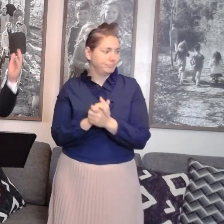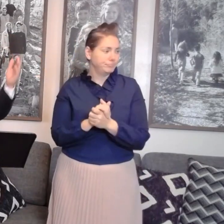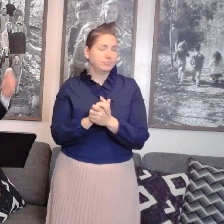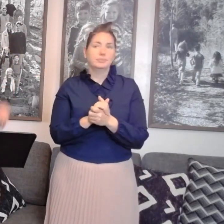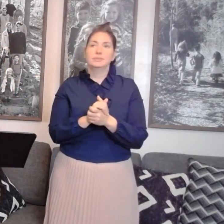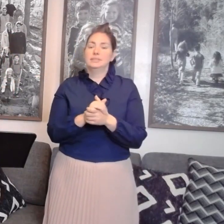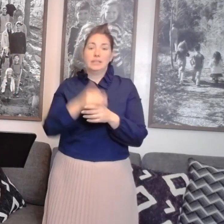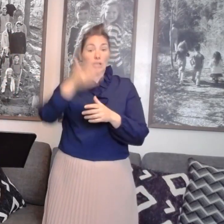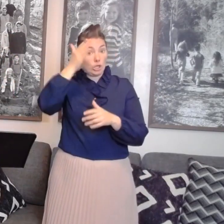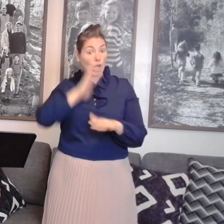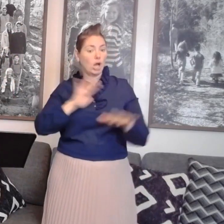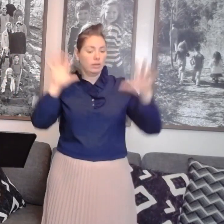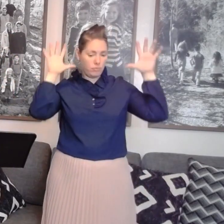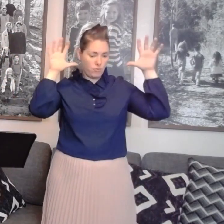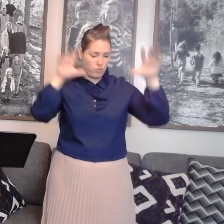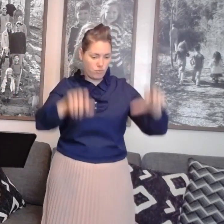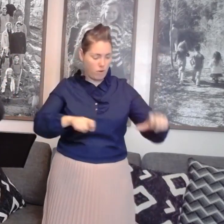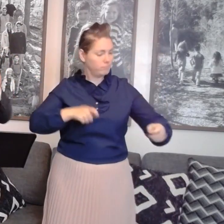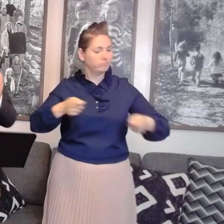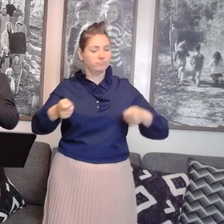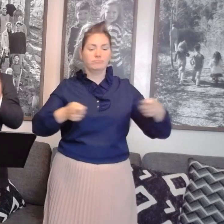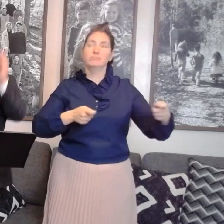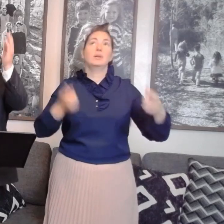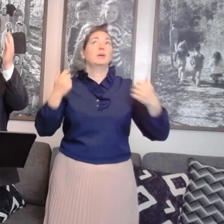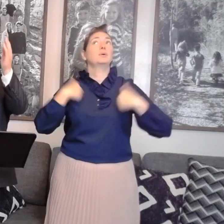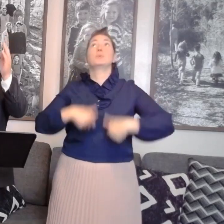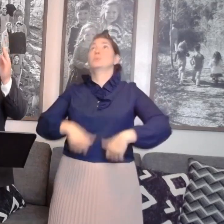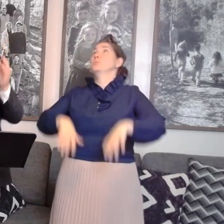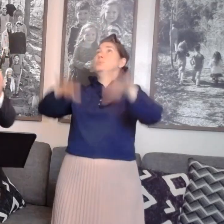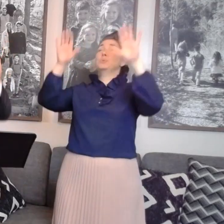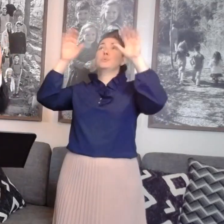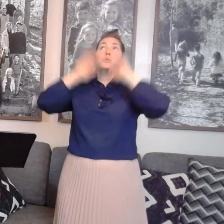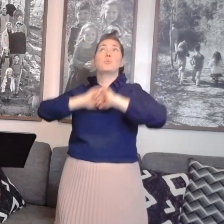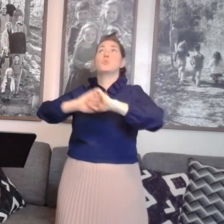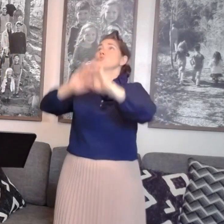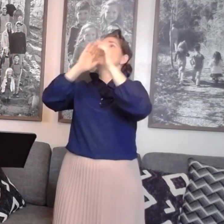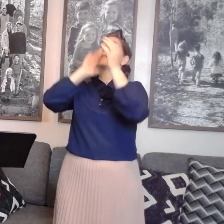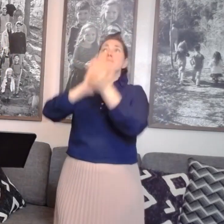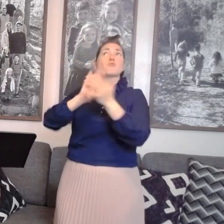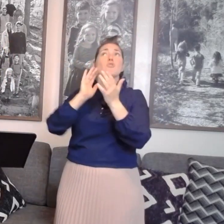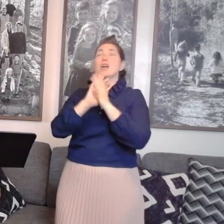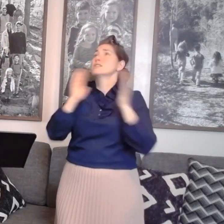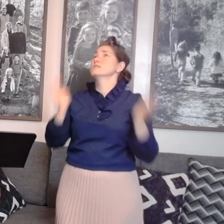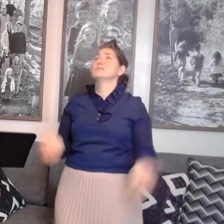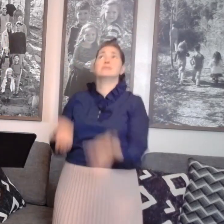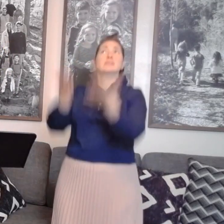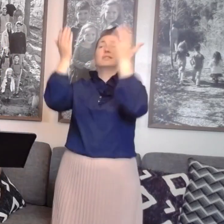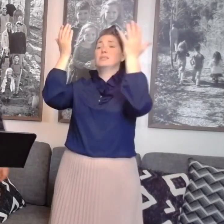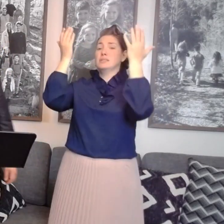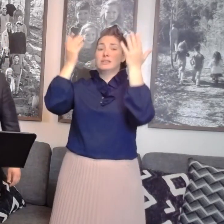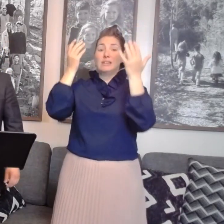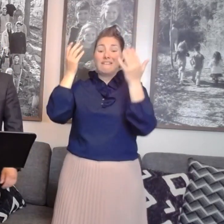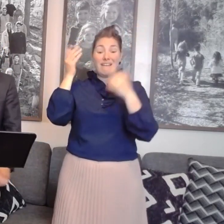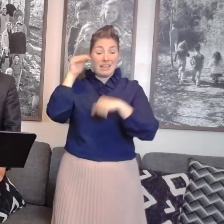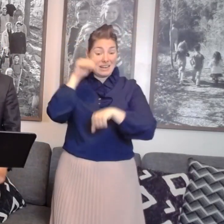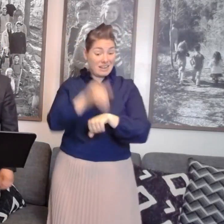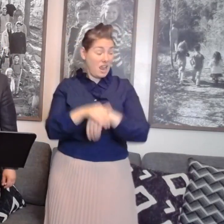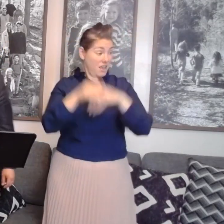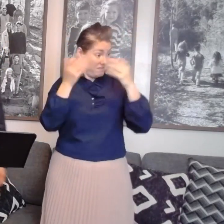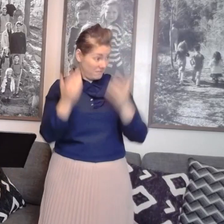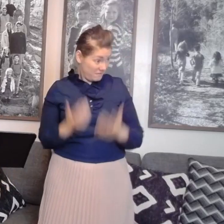God took over. It was all about giving him worship, giving him praise. And when that night was